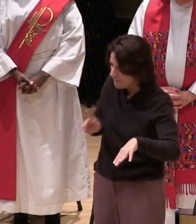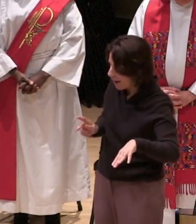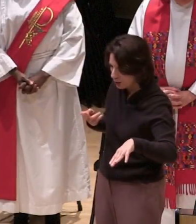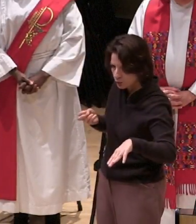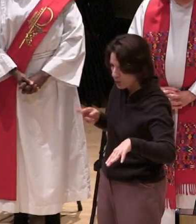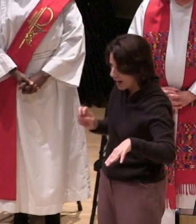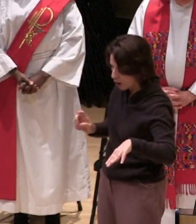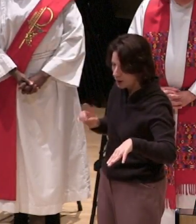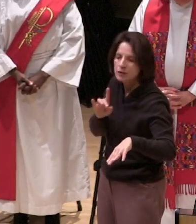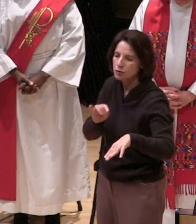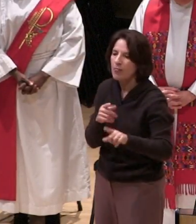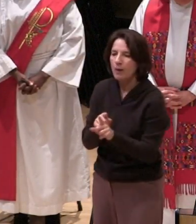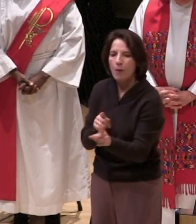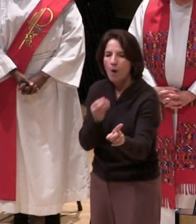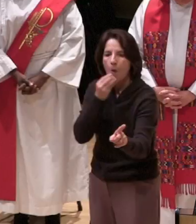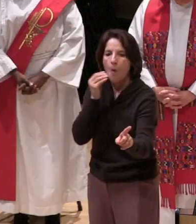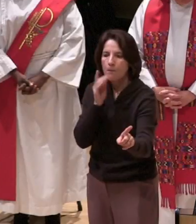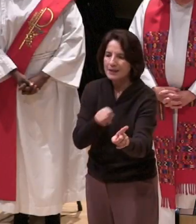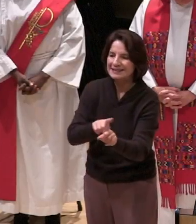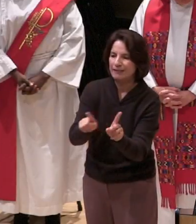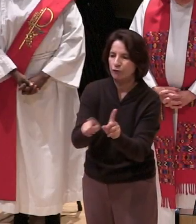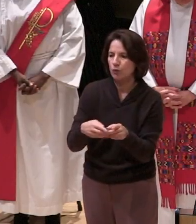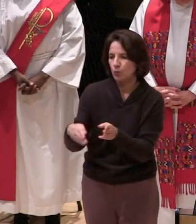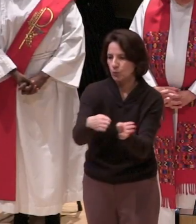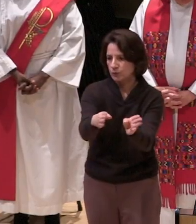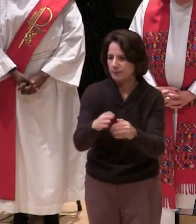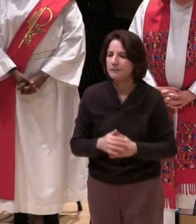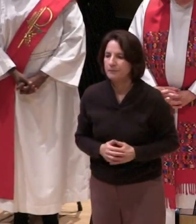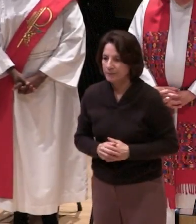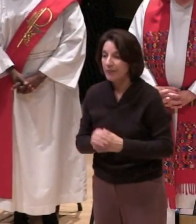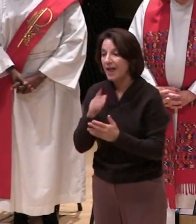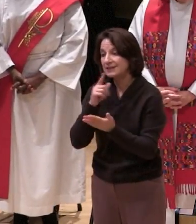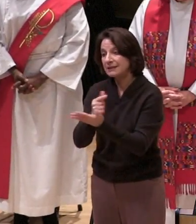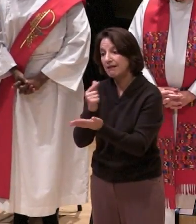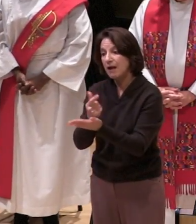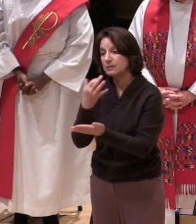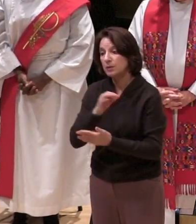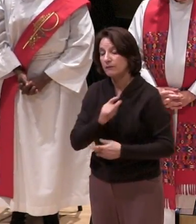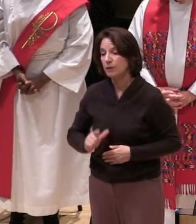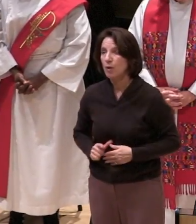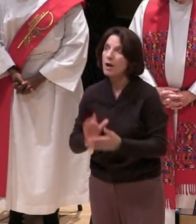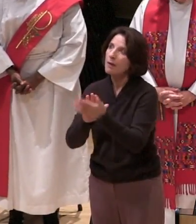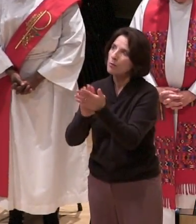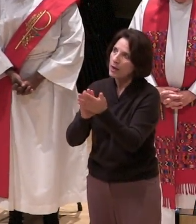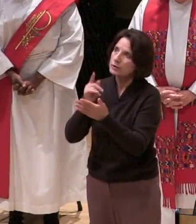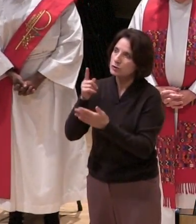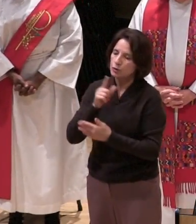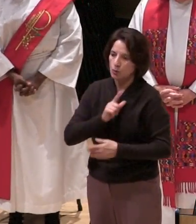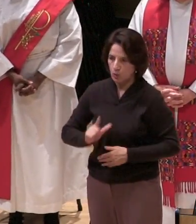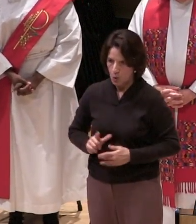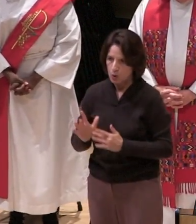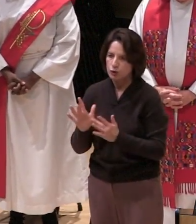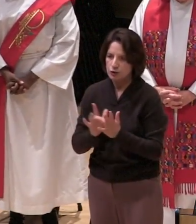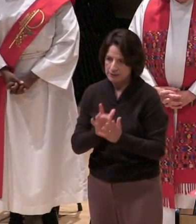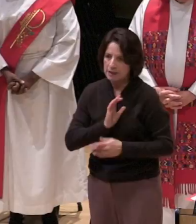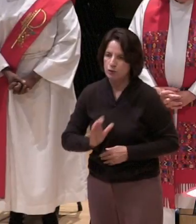their country by another way. The Gospel of the Lord. Praise the Lord Jesus Christ.